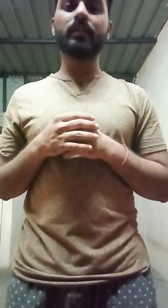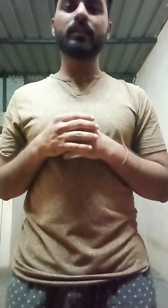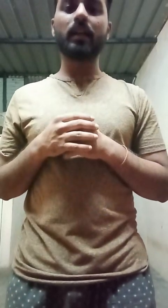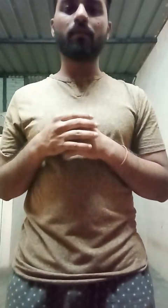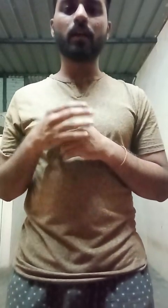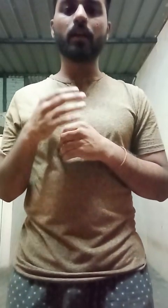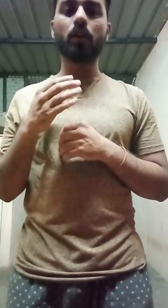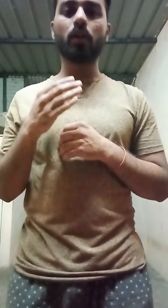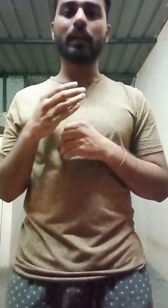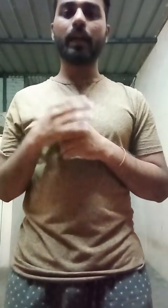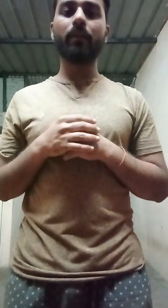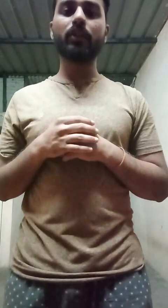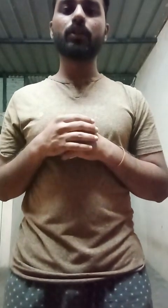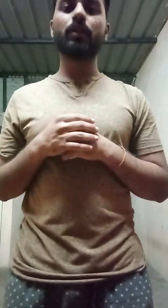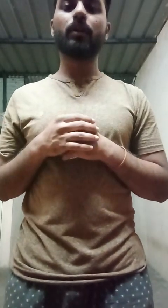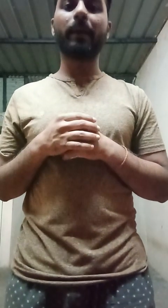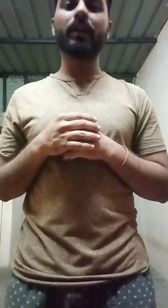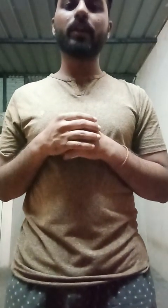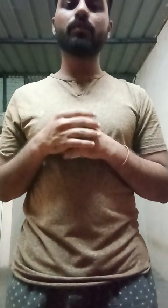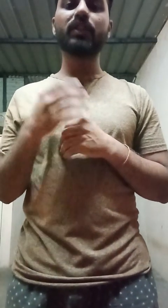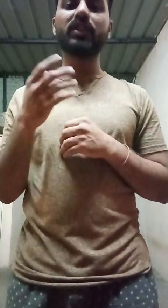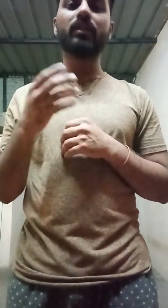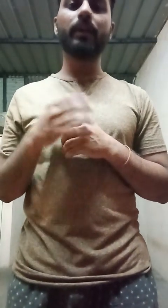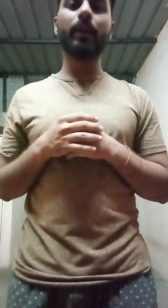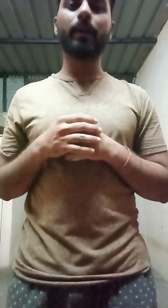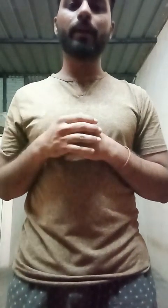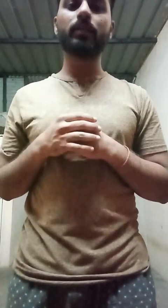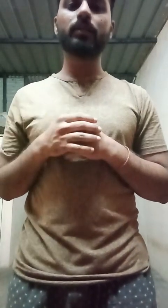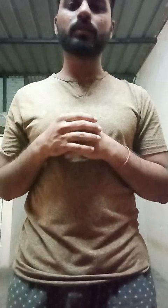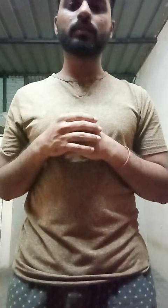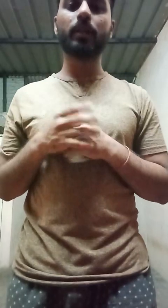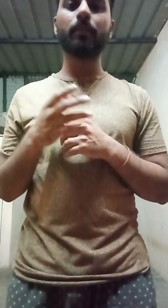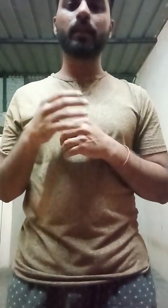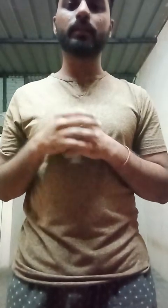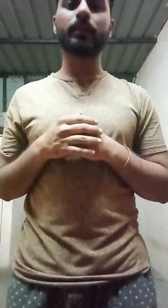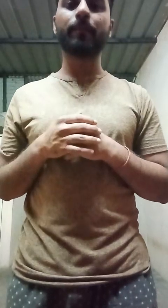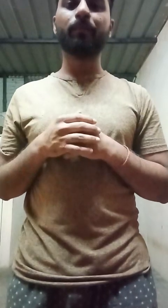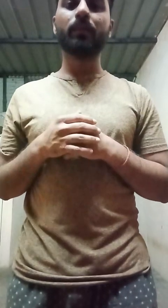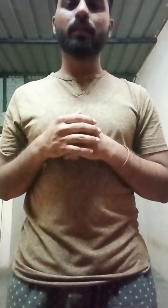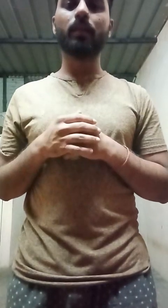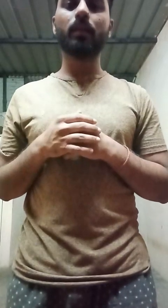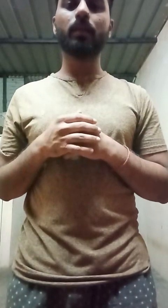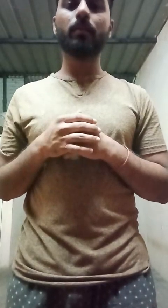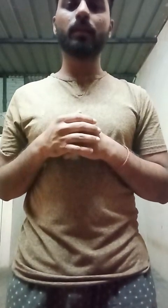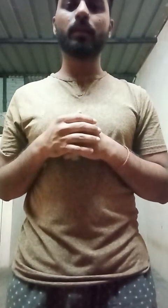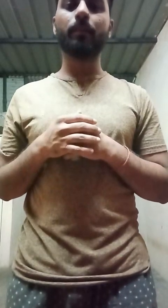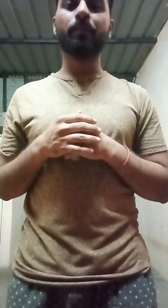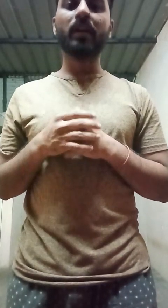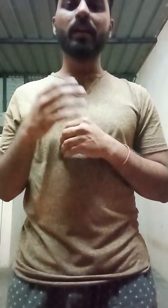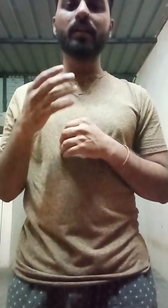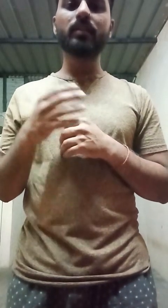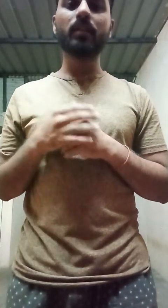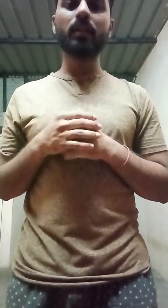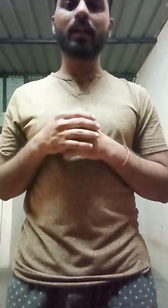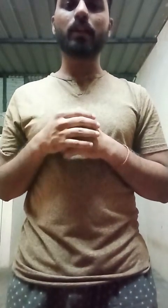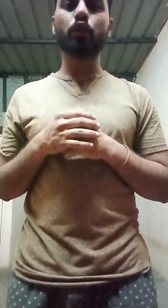in Java.language package with the same classes. The method returns the class